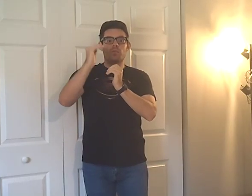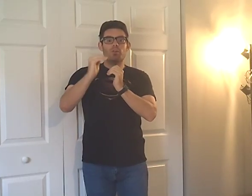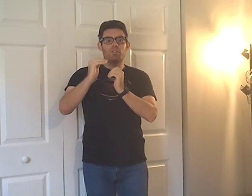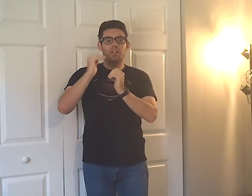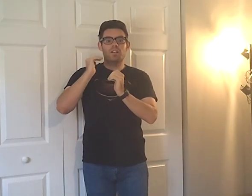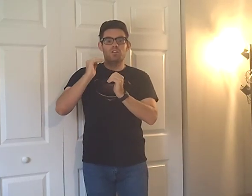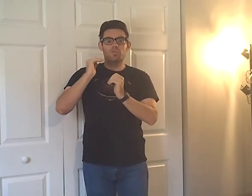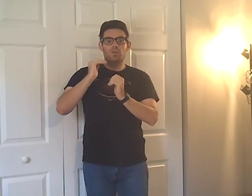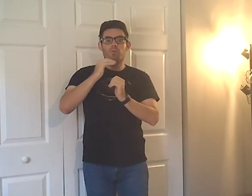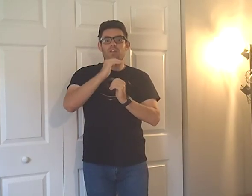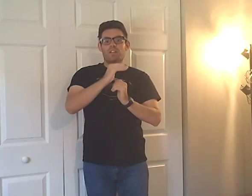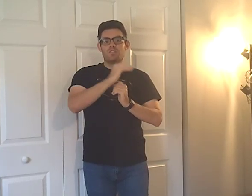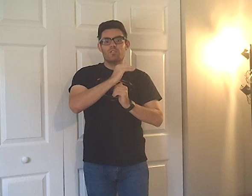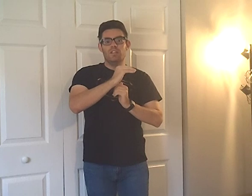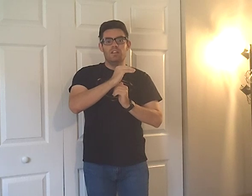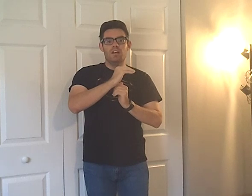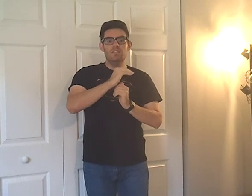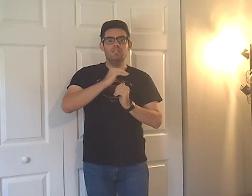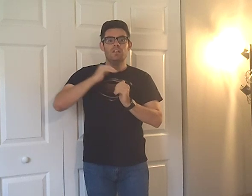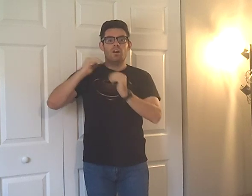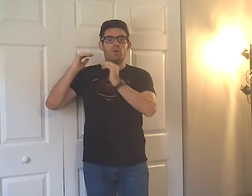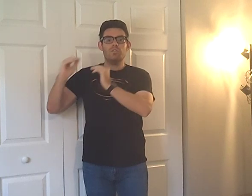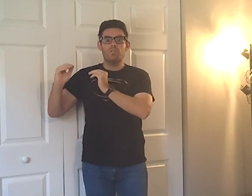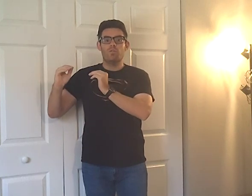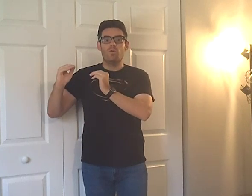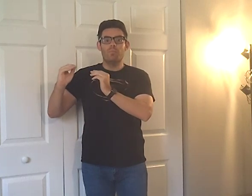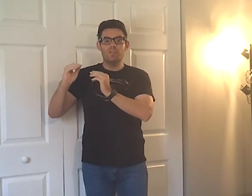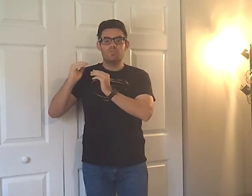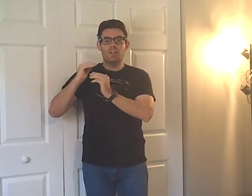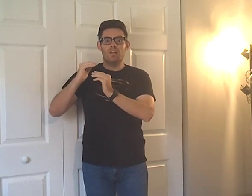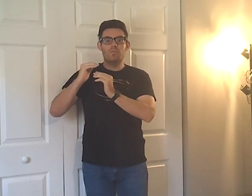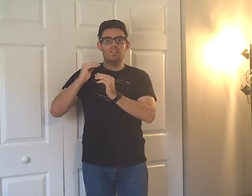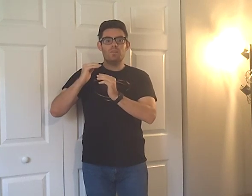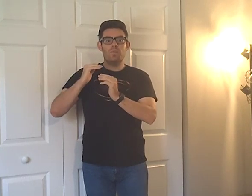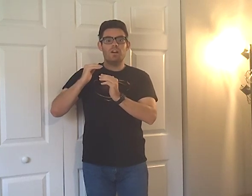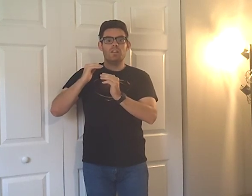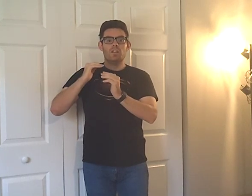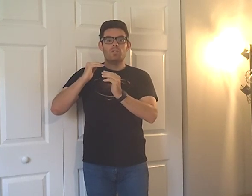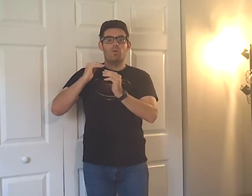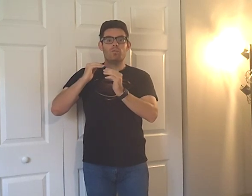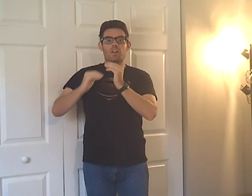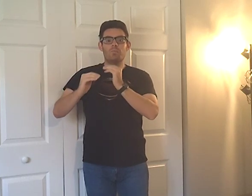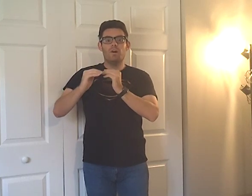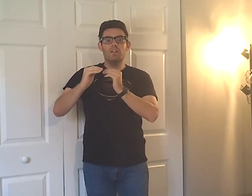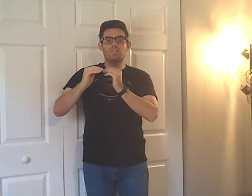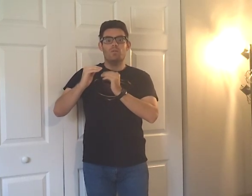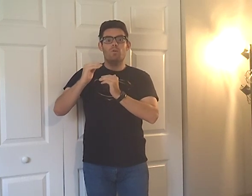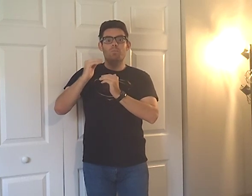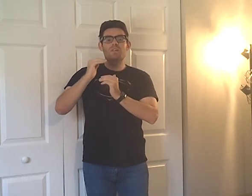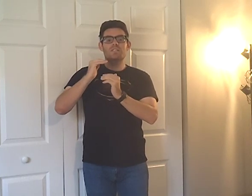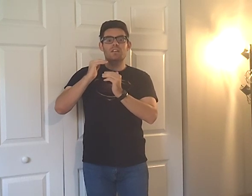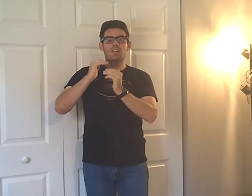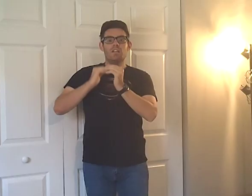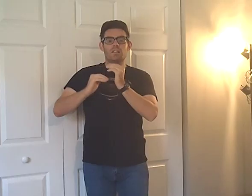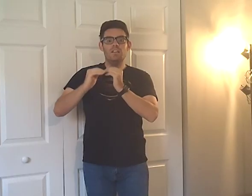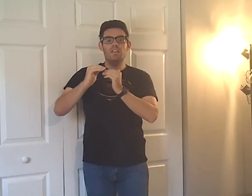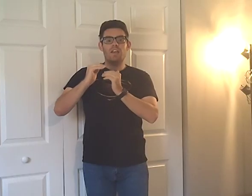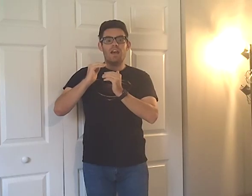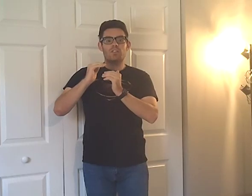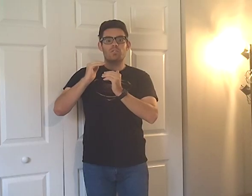more entertaining and enjoyable, and that certainly does. Also, the whole mystery element to the plot, the whole dead bodies, the whole missing lead actor